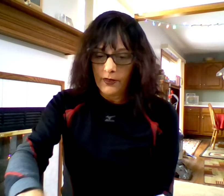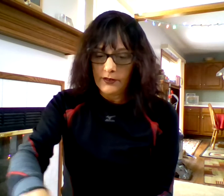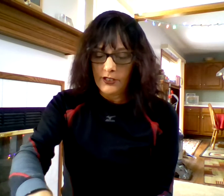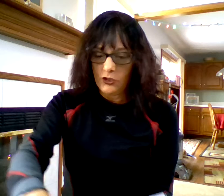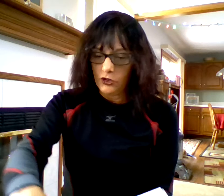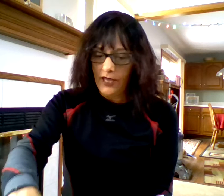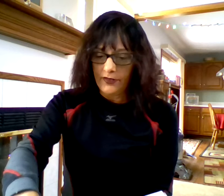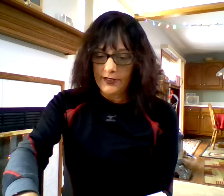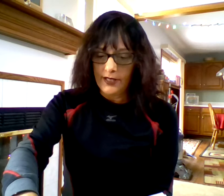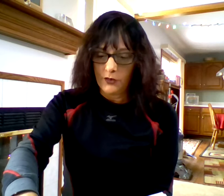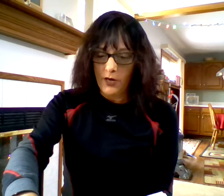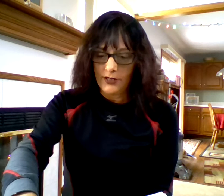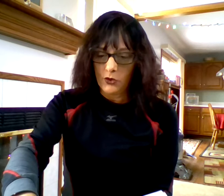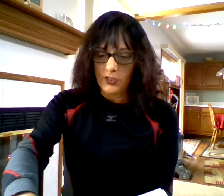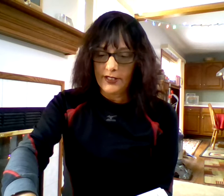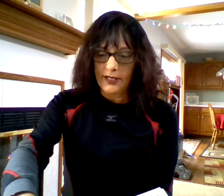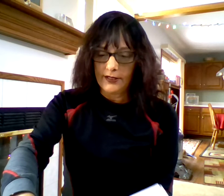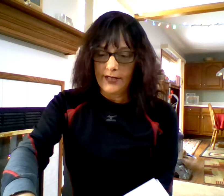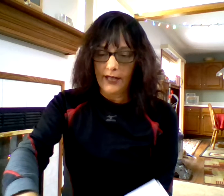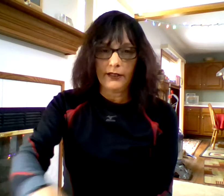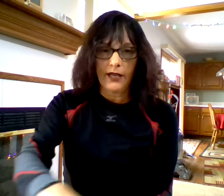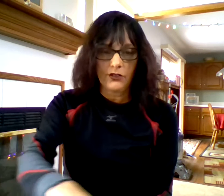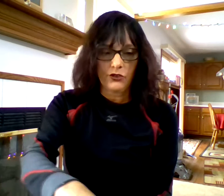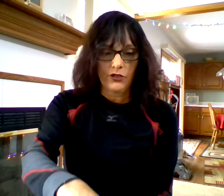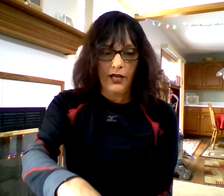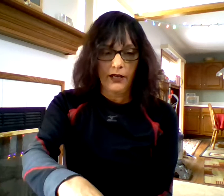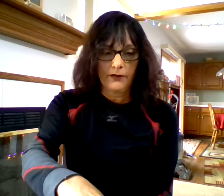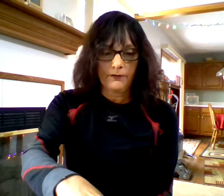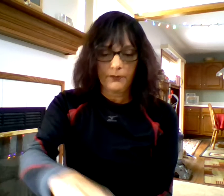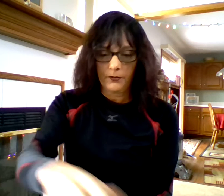Did you look at the sunrise or sunset yesterday?